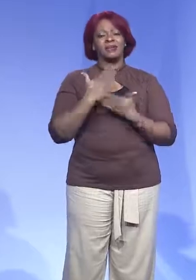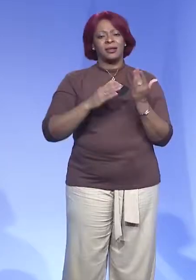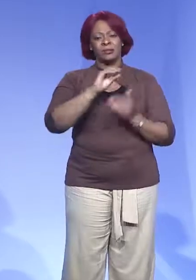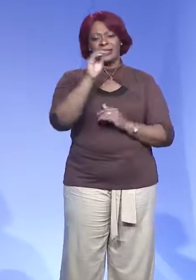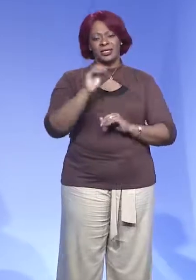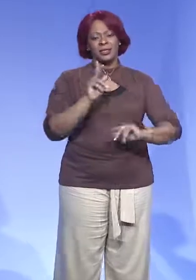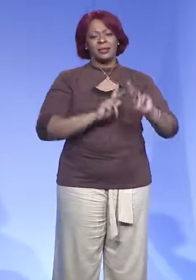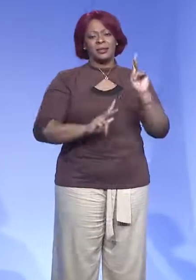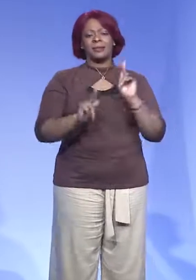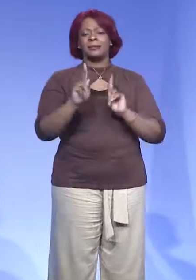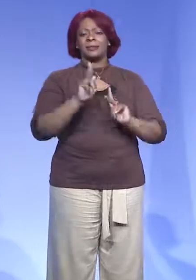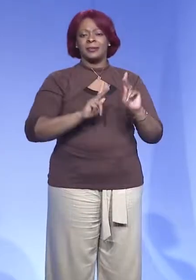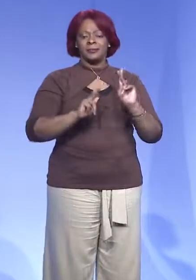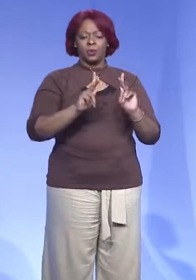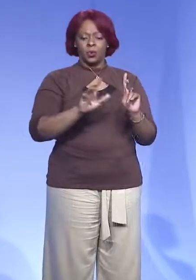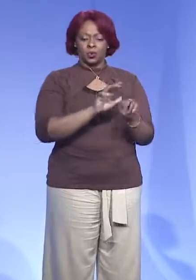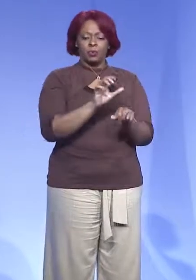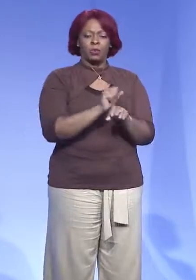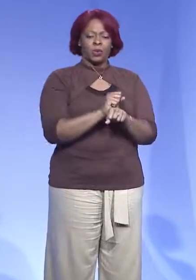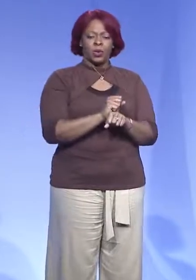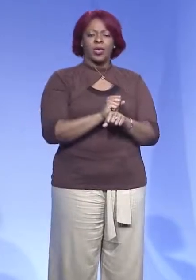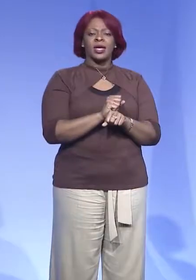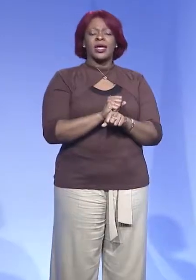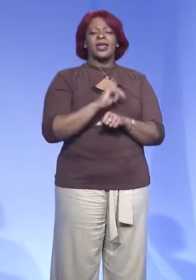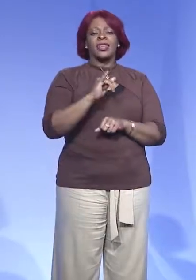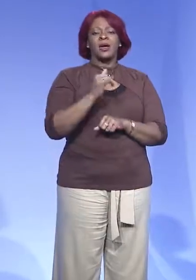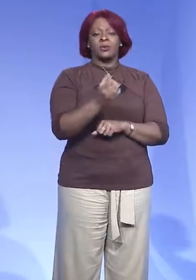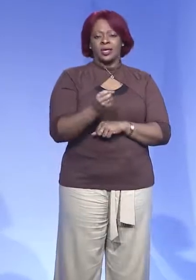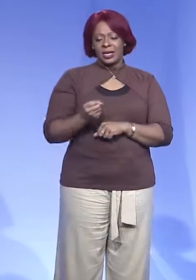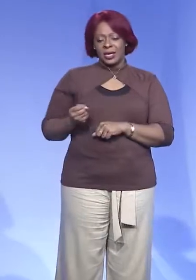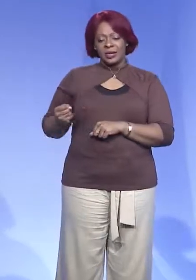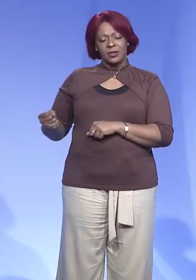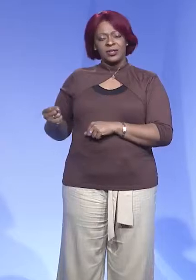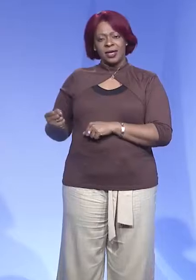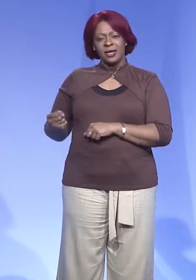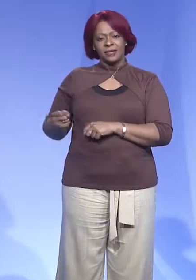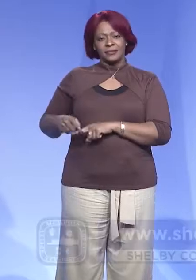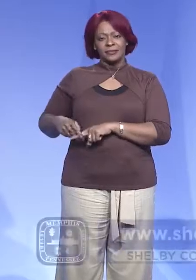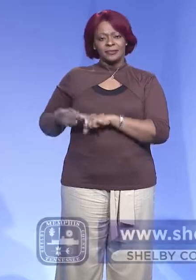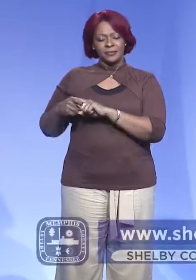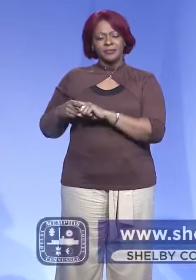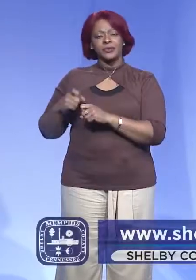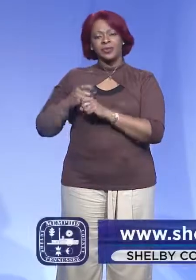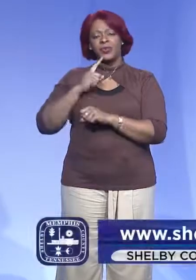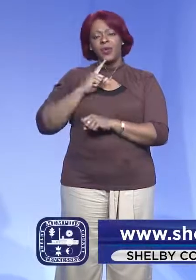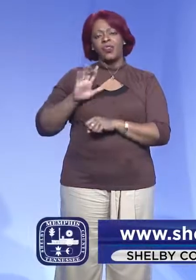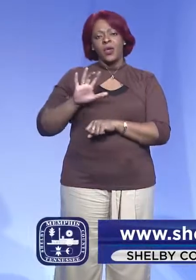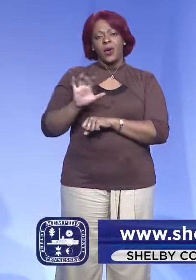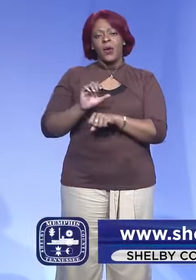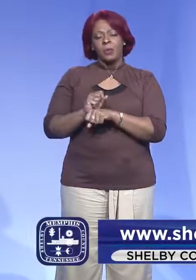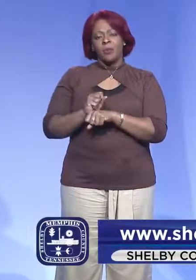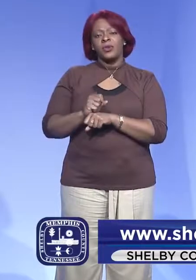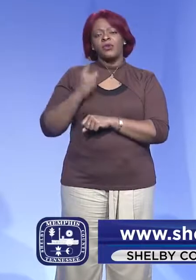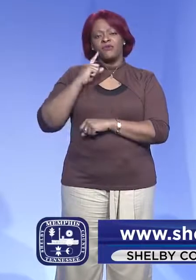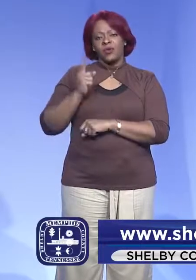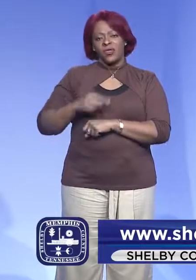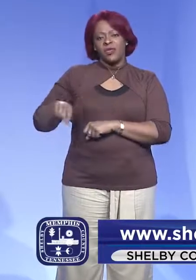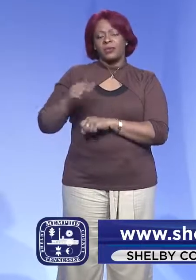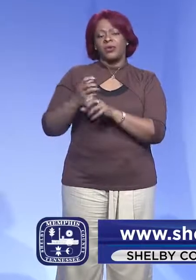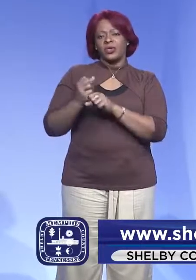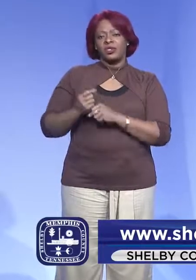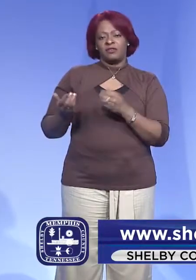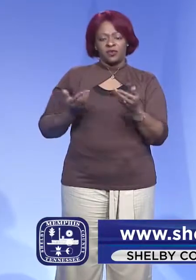of appointments that were held aside to make certain that there were appointments for them to receive